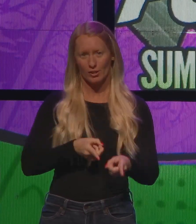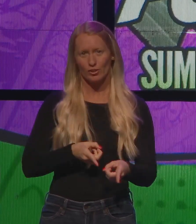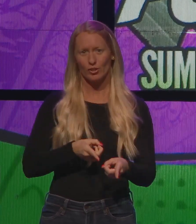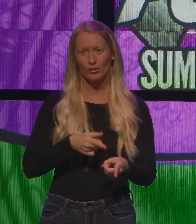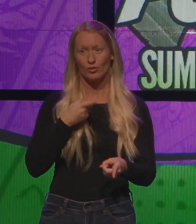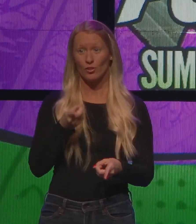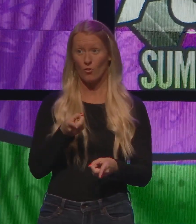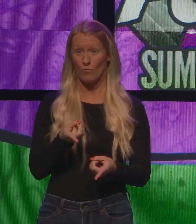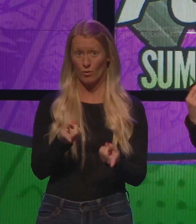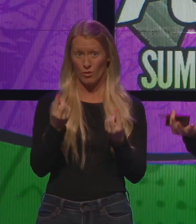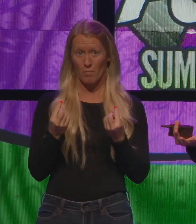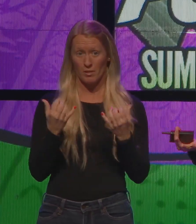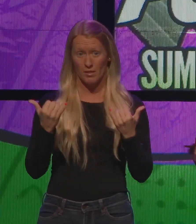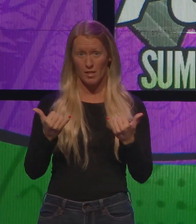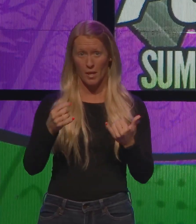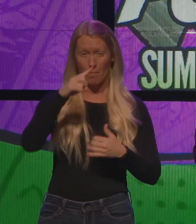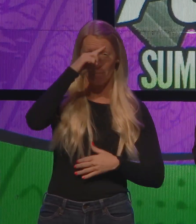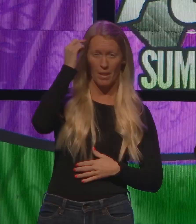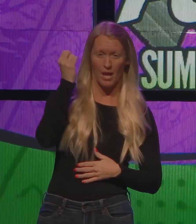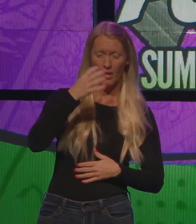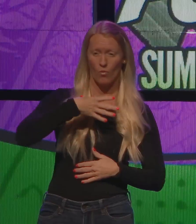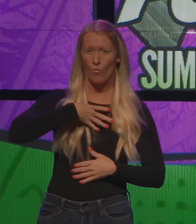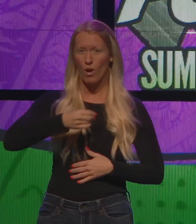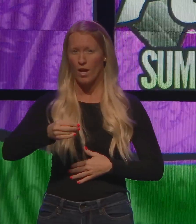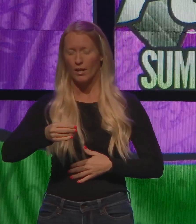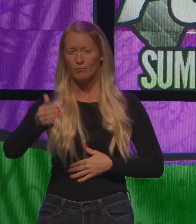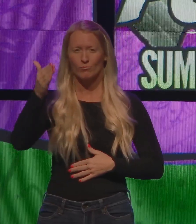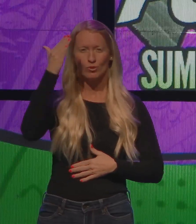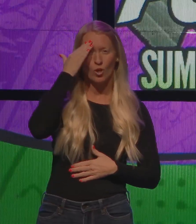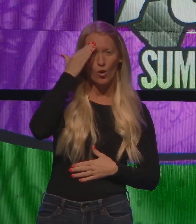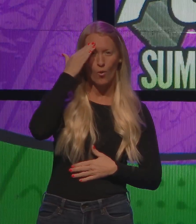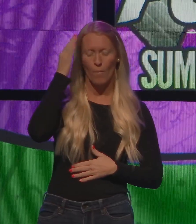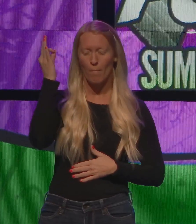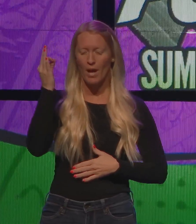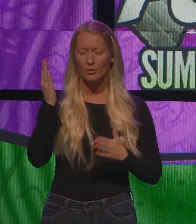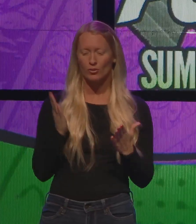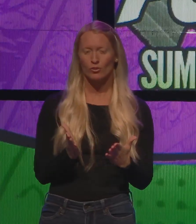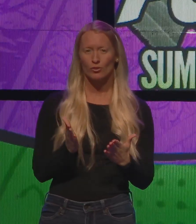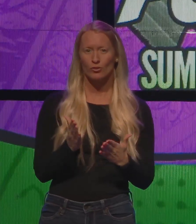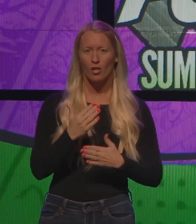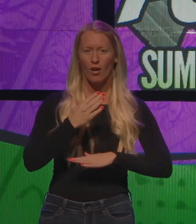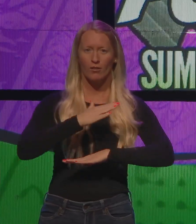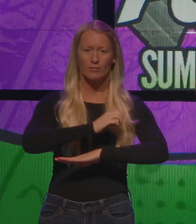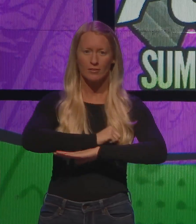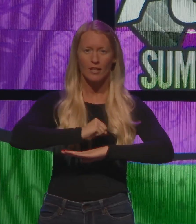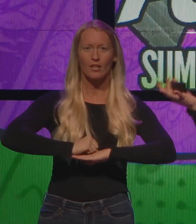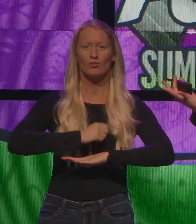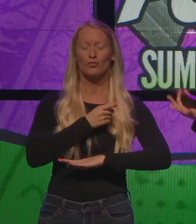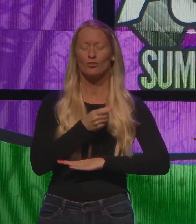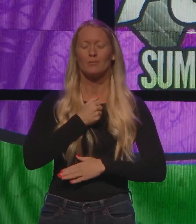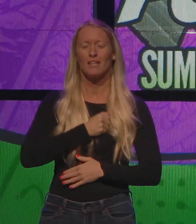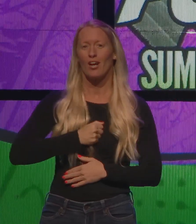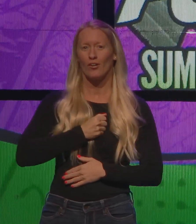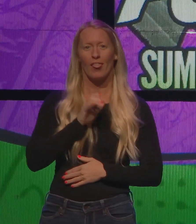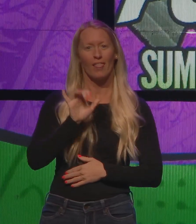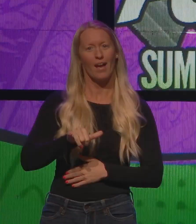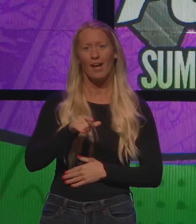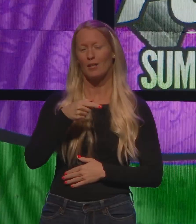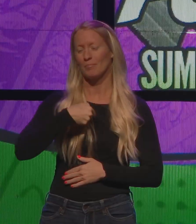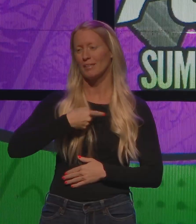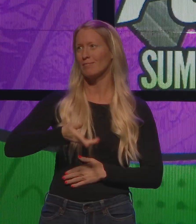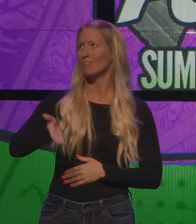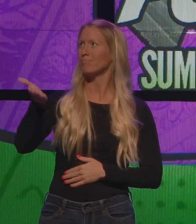white answer, a know-it-all pastor on the stage, I'm sorry, you would have had to meet me 10 years ago. She is